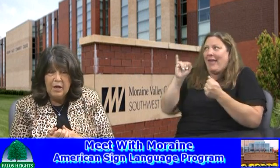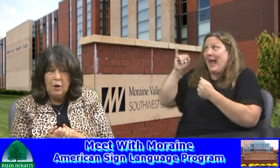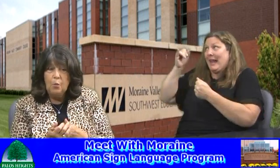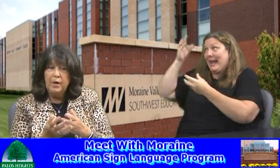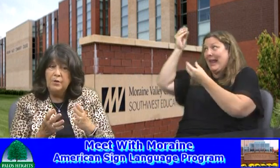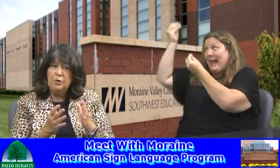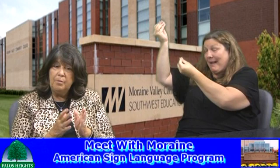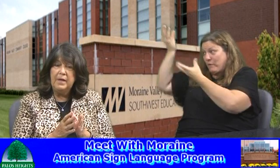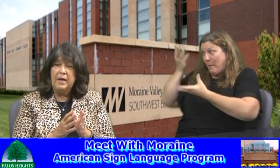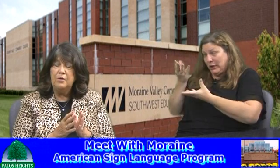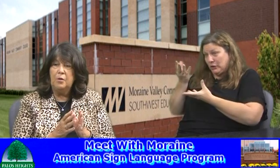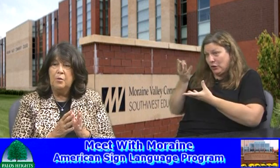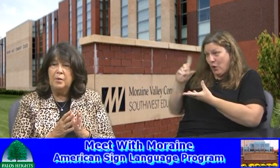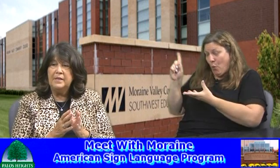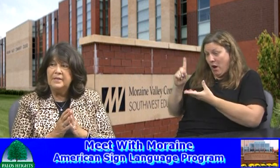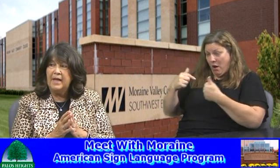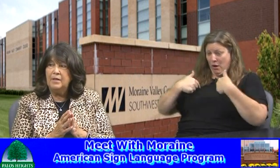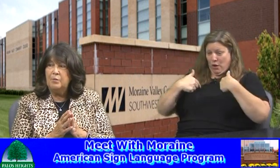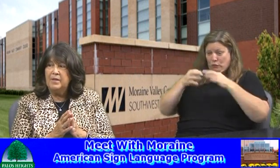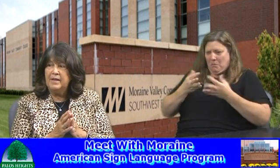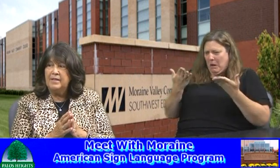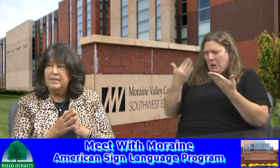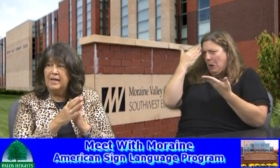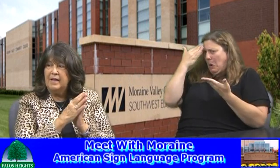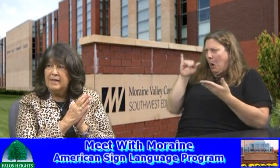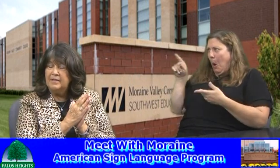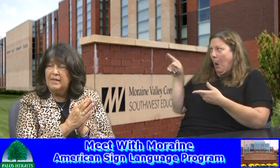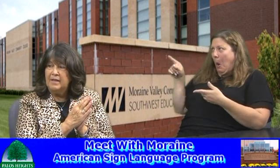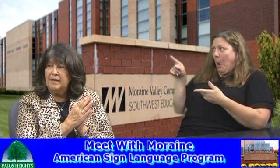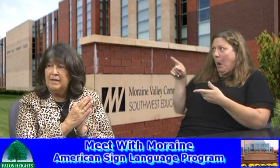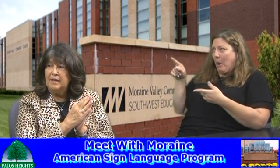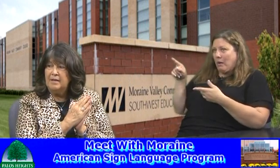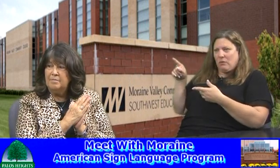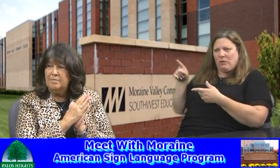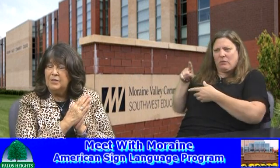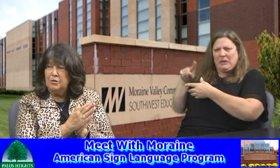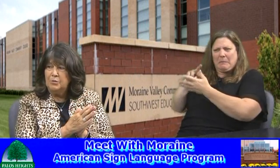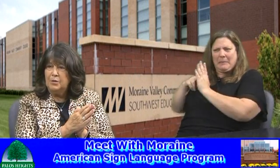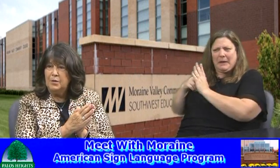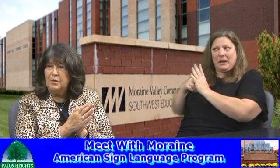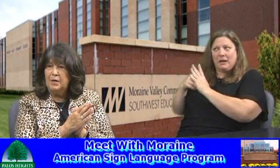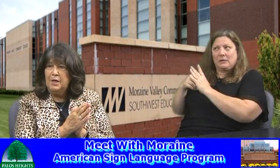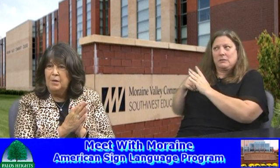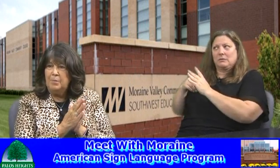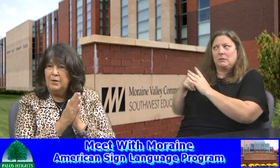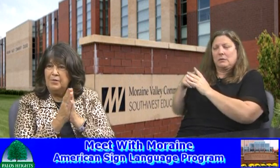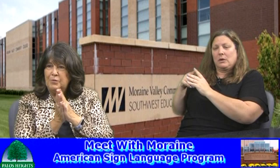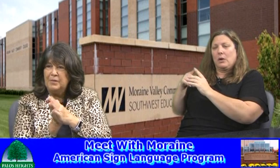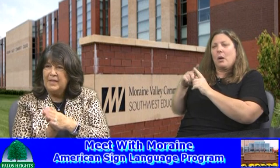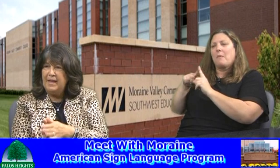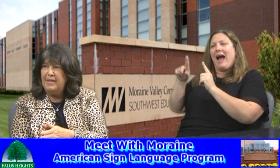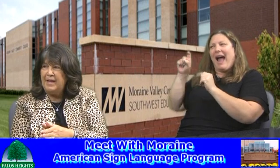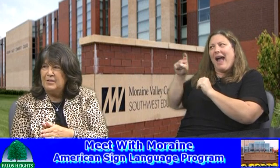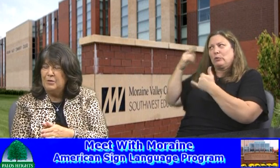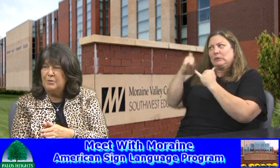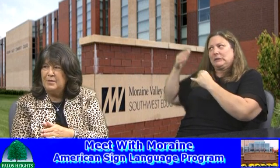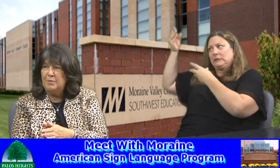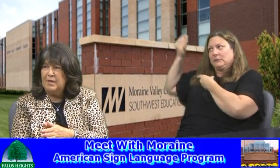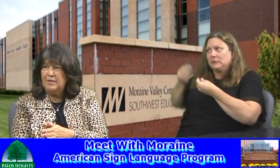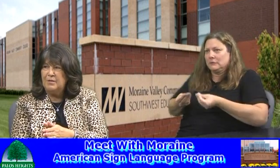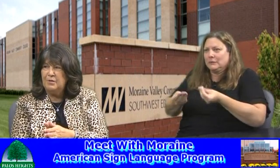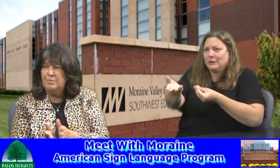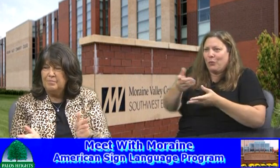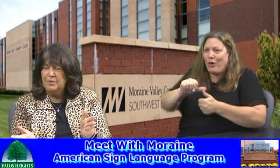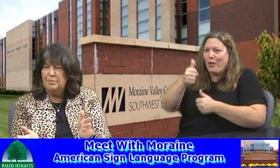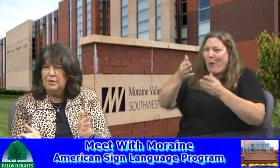general, where you may not know exactly what that is as the interpreter, but you have to relay that to